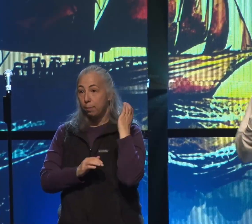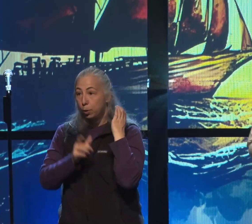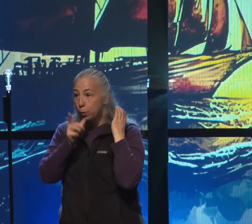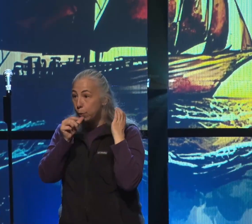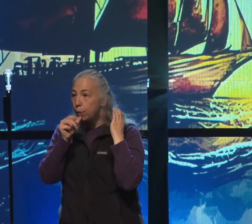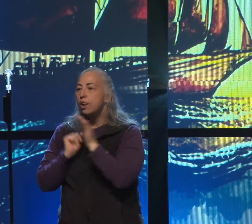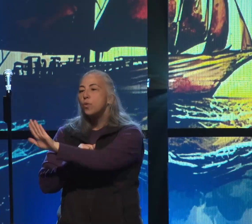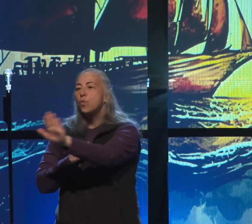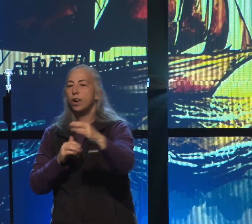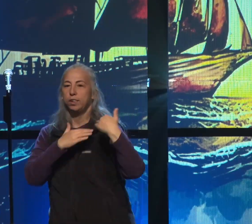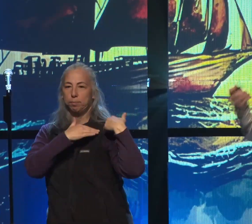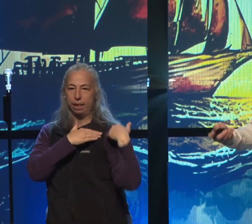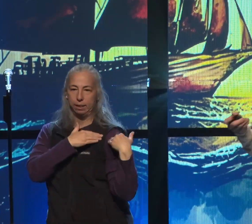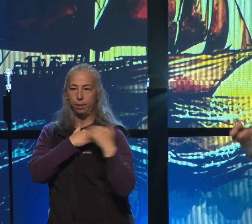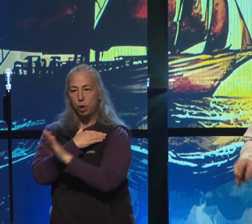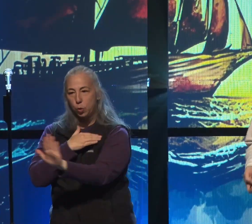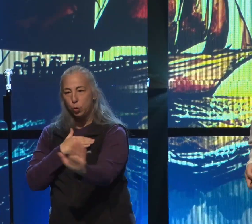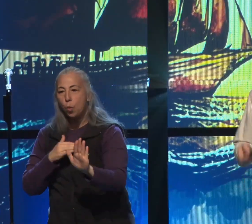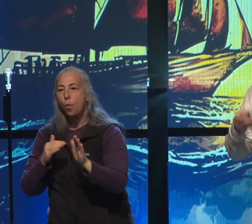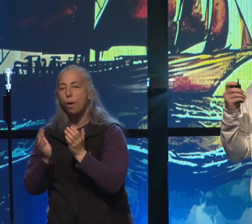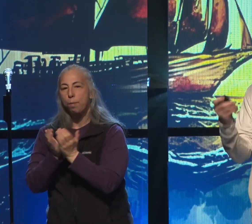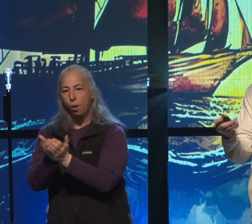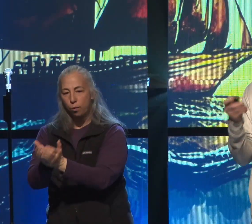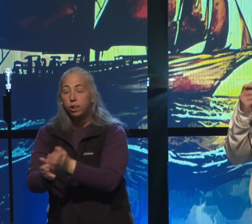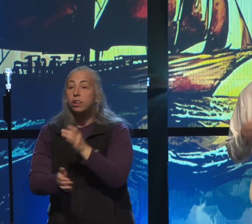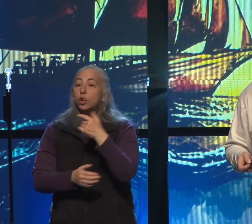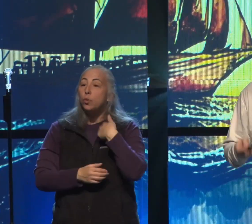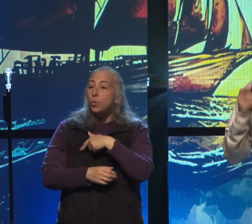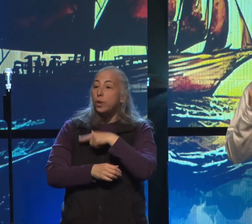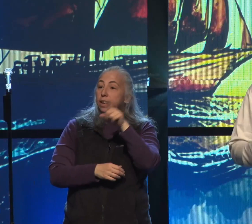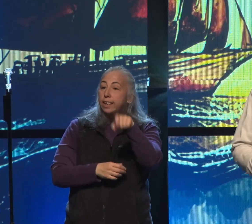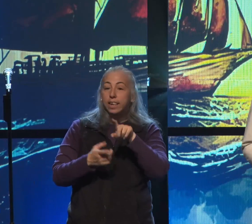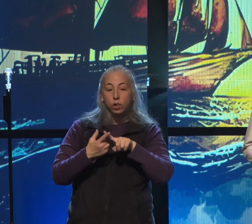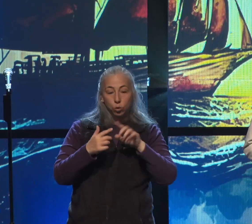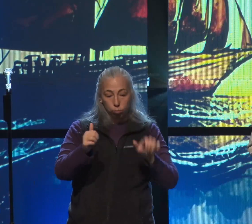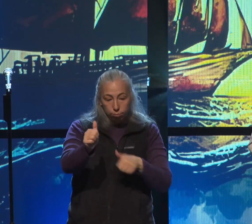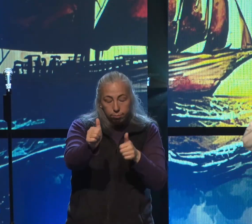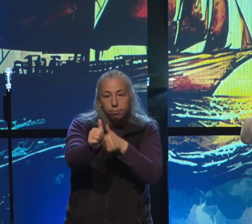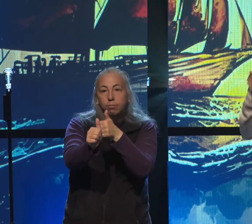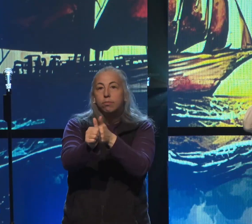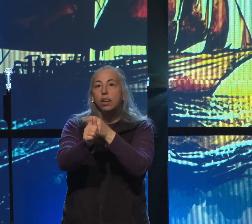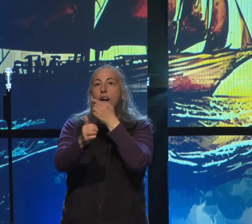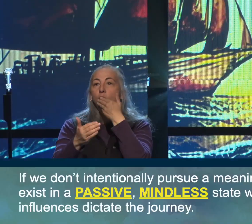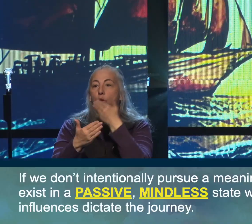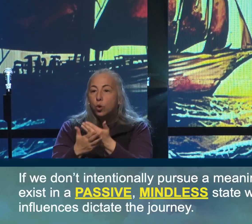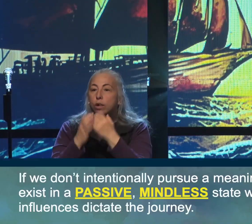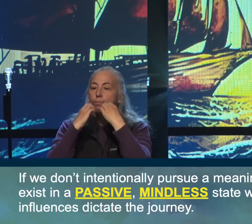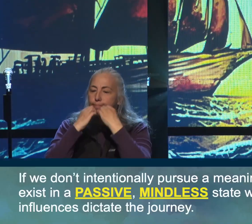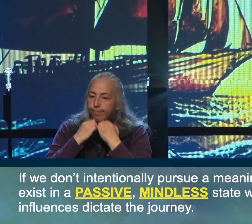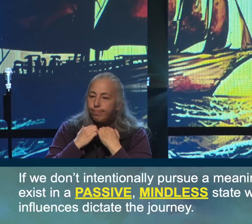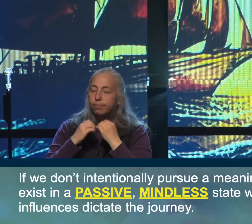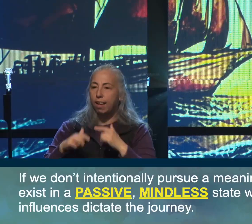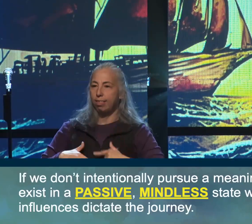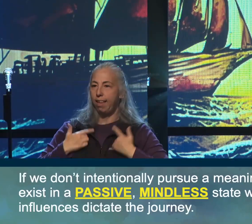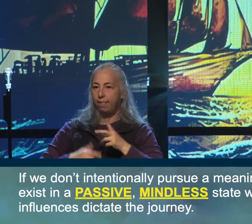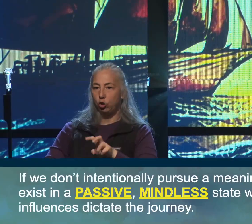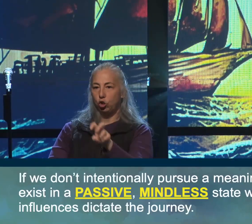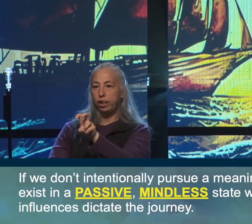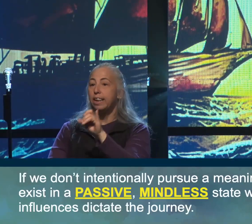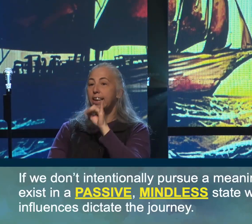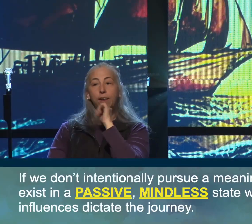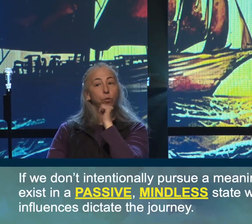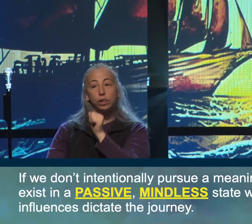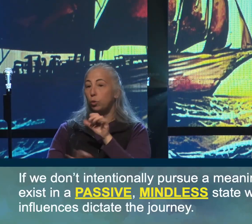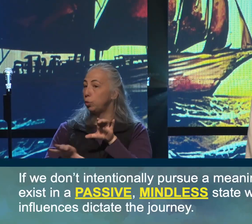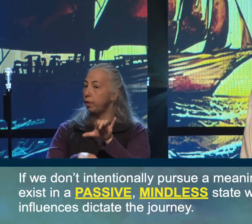intentionally think about this, if we don't intentionally pursue a meaningful life journey, we will we'll float along in a